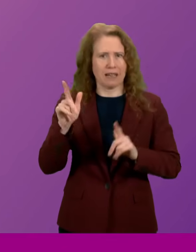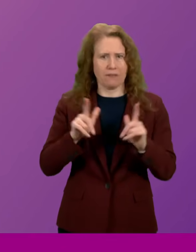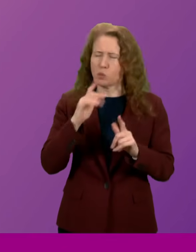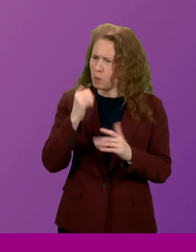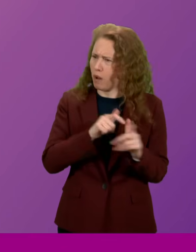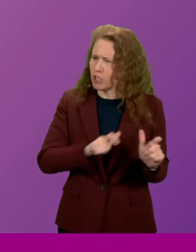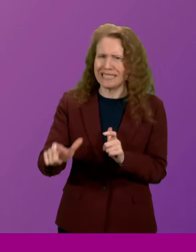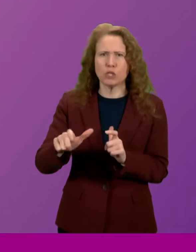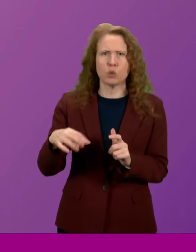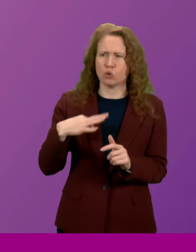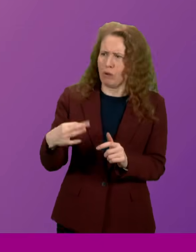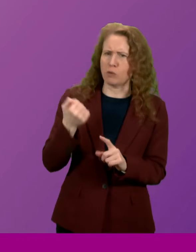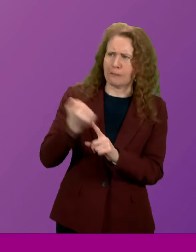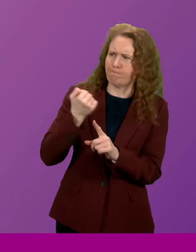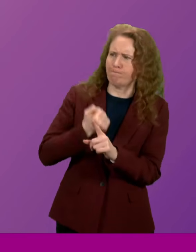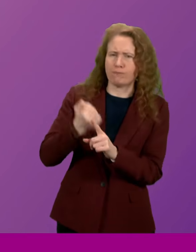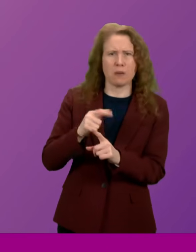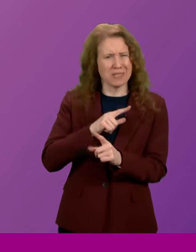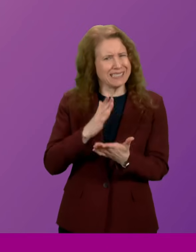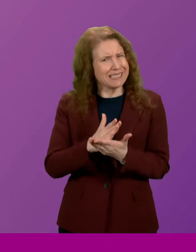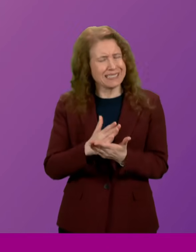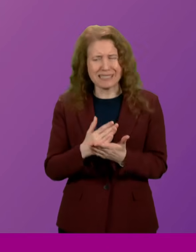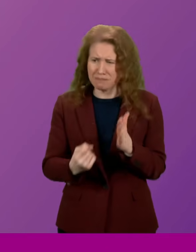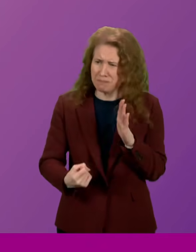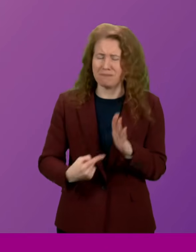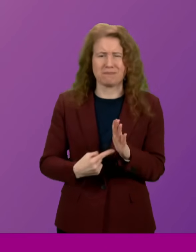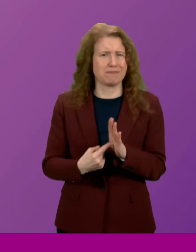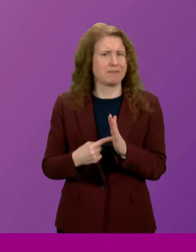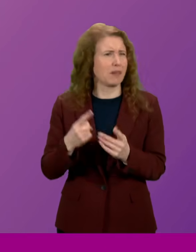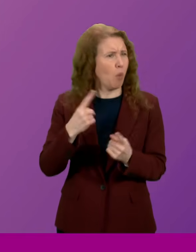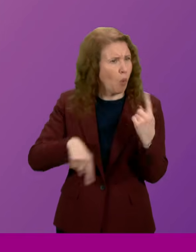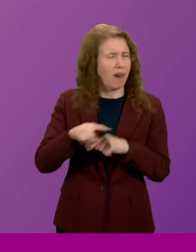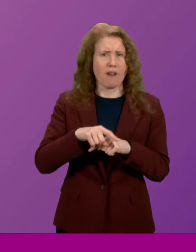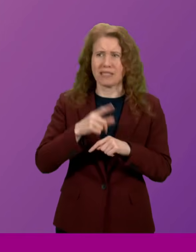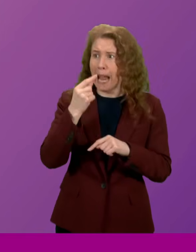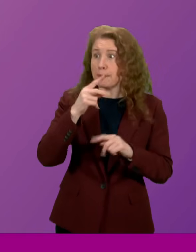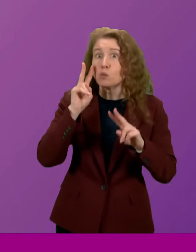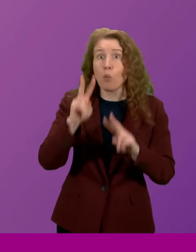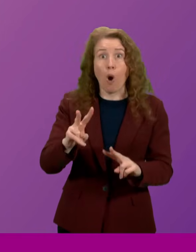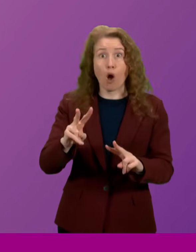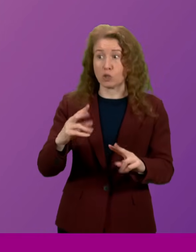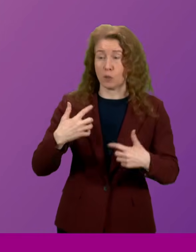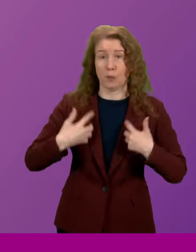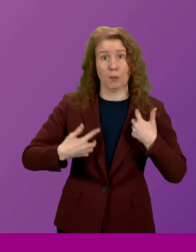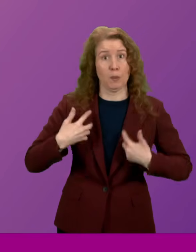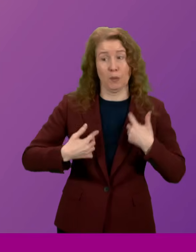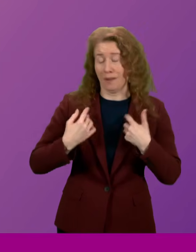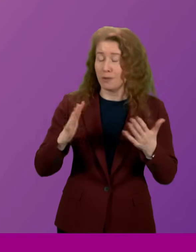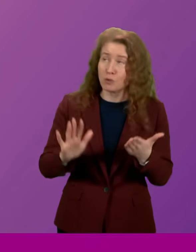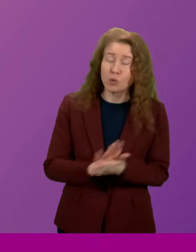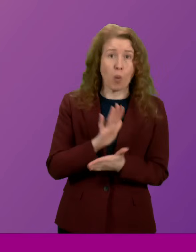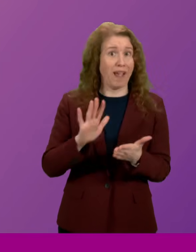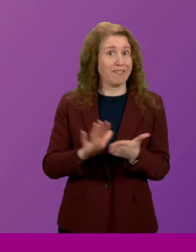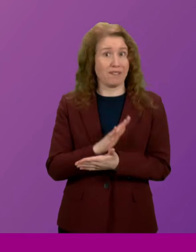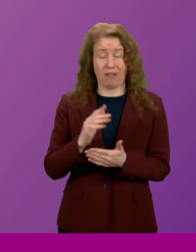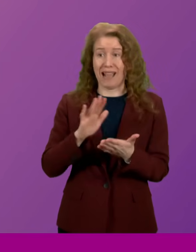fans across the country, because it's a matter of enormous significance that all of us were able to experience the joyful